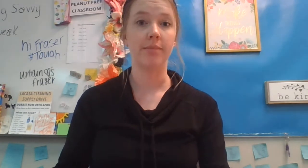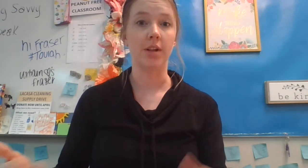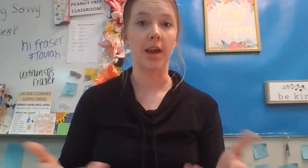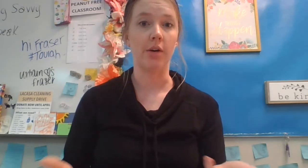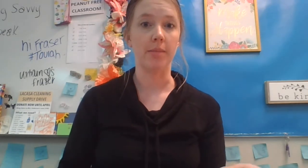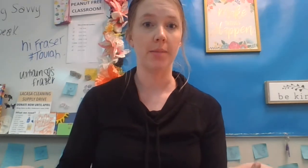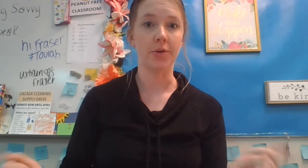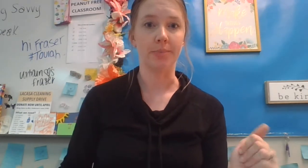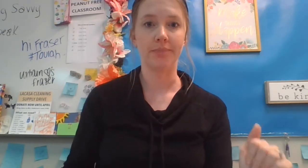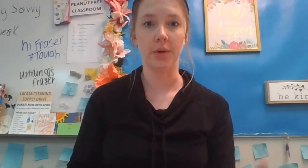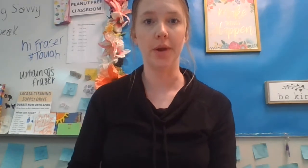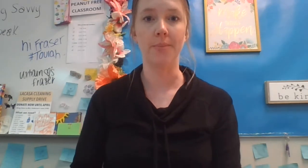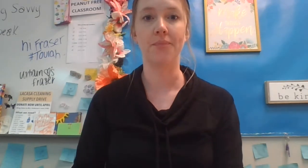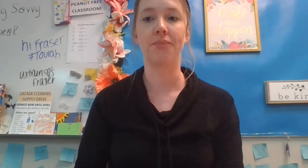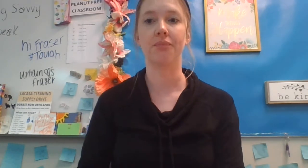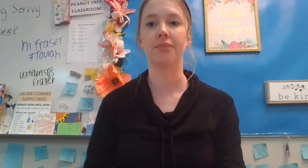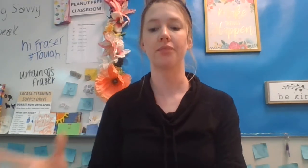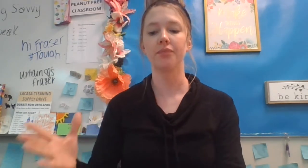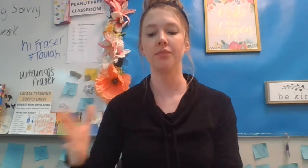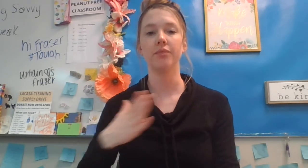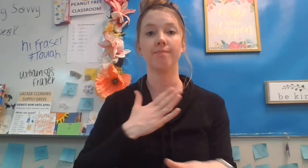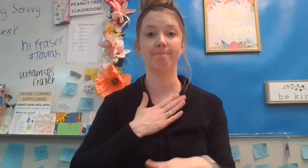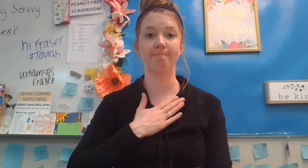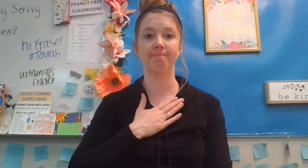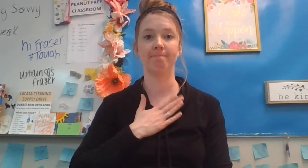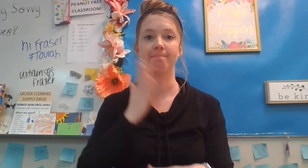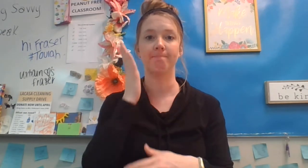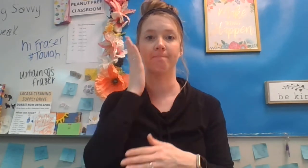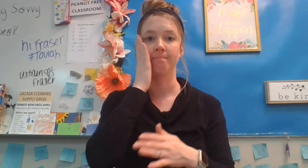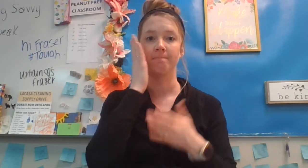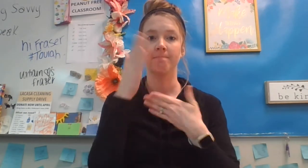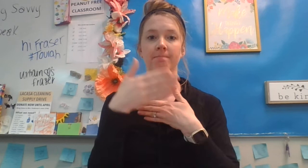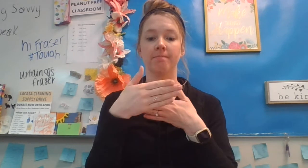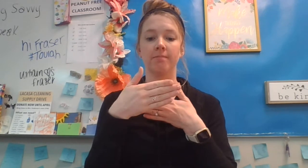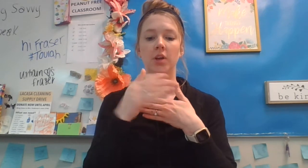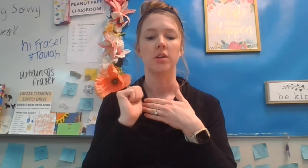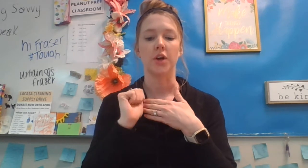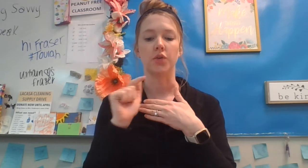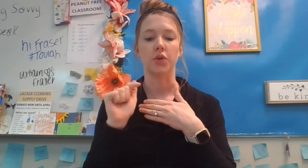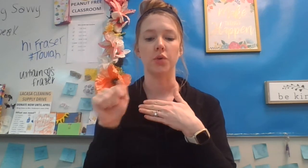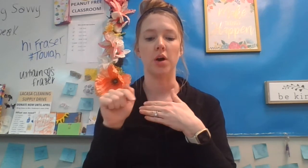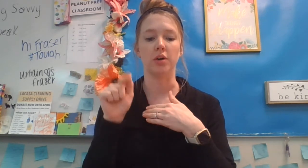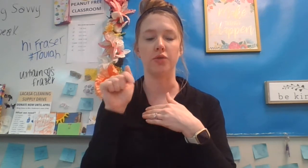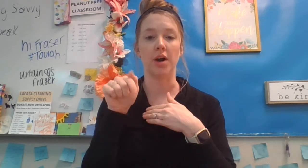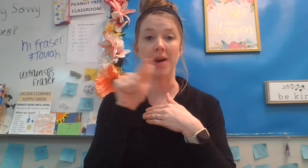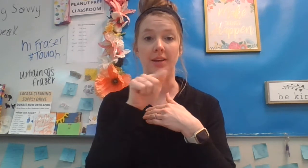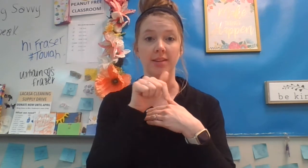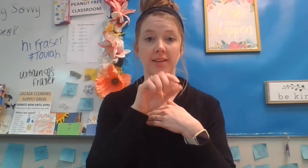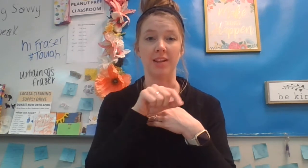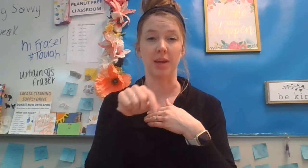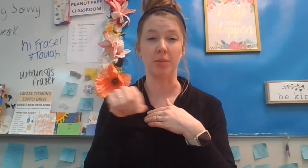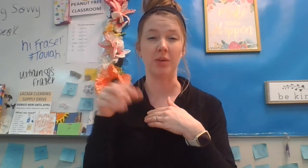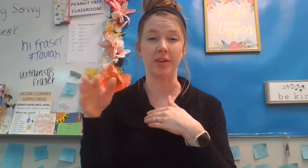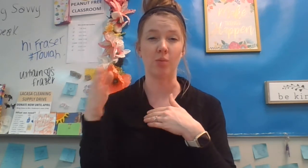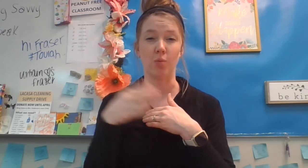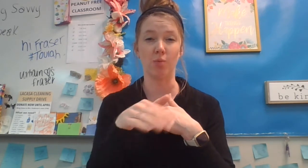the layout of my bedroom. Here we go. All right, so you are drawing boxes and labeling like